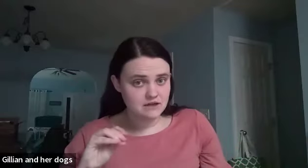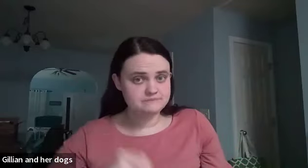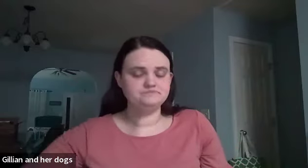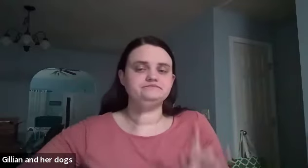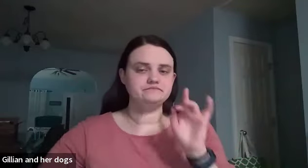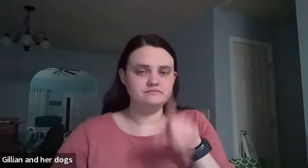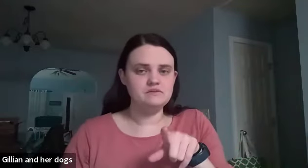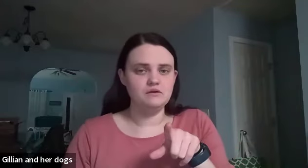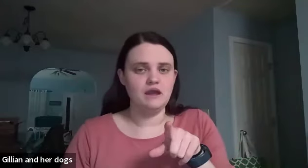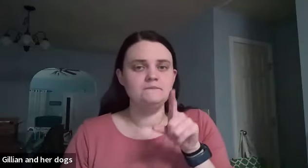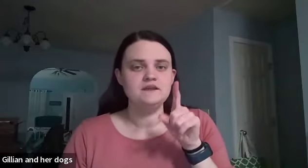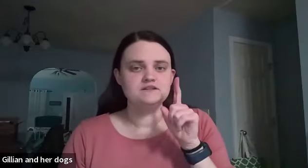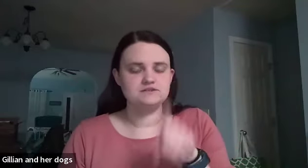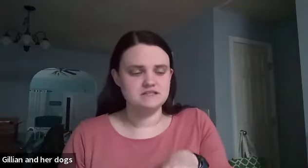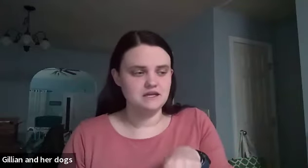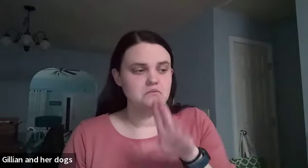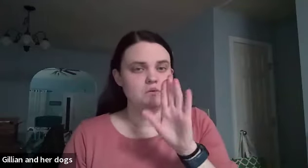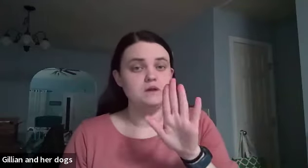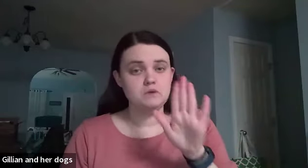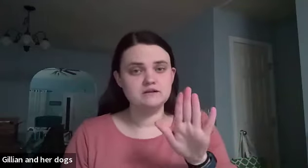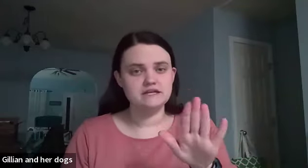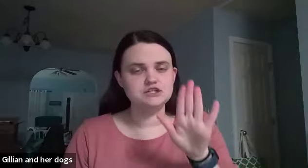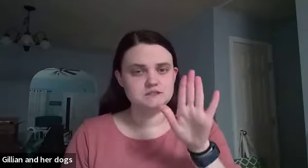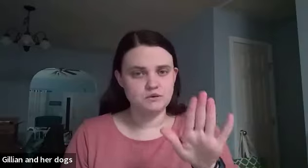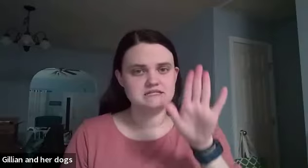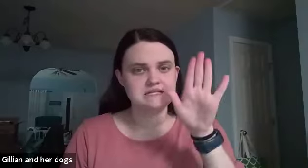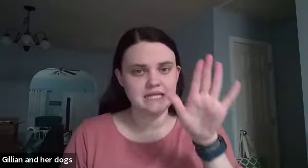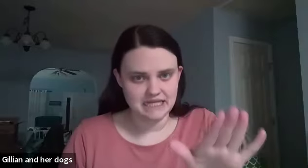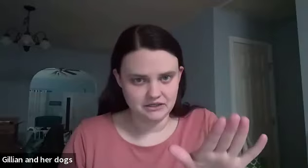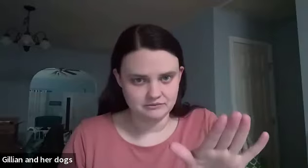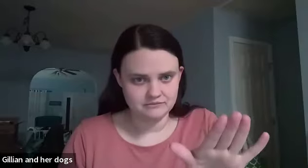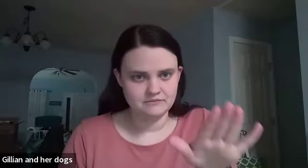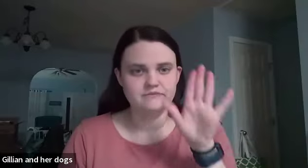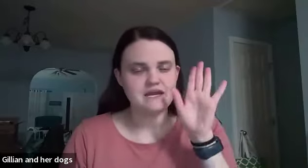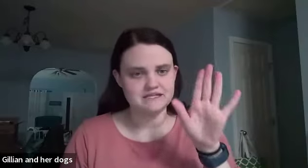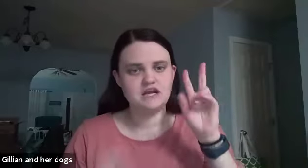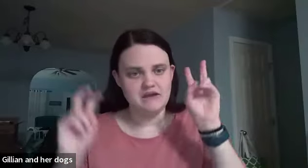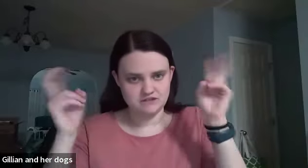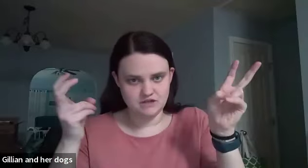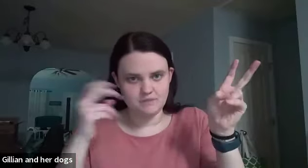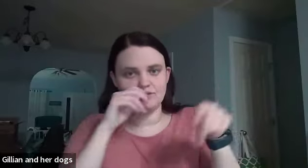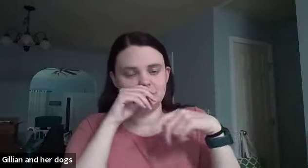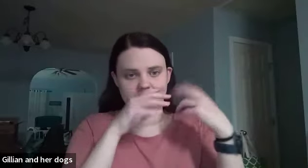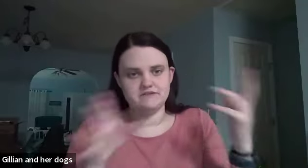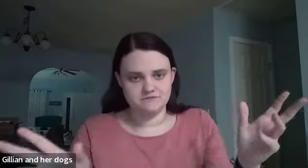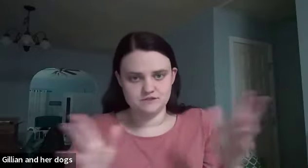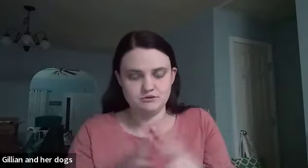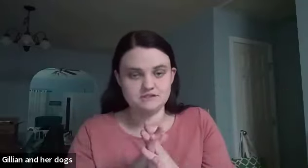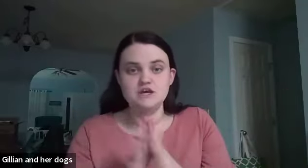Stadium. Okay. So stadium, we will get into sports later. That is going to have its own topic where we'll talk about the different sports.